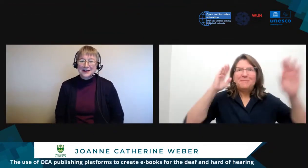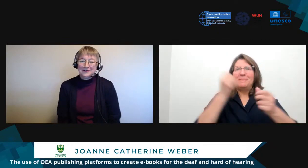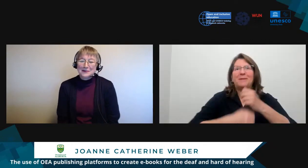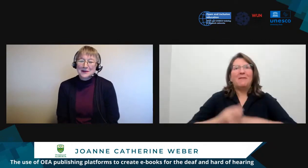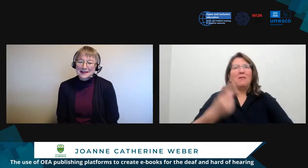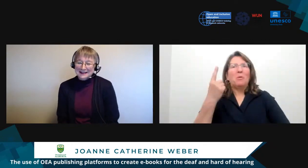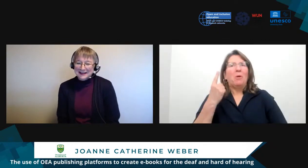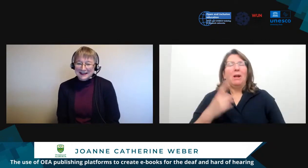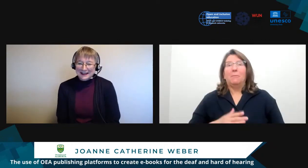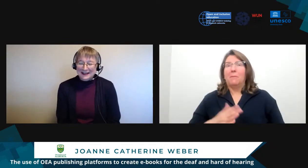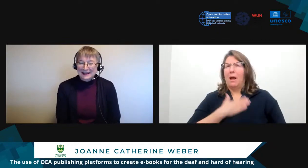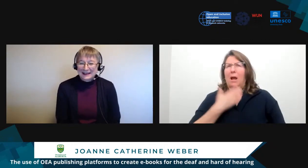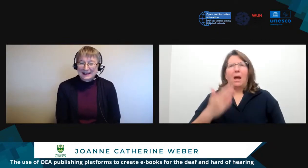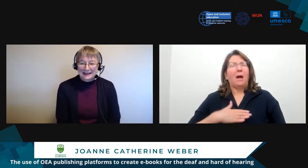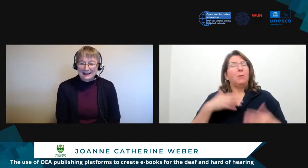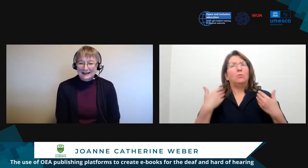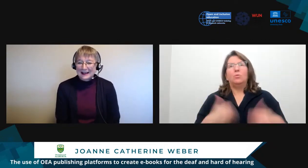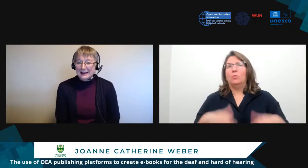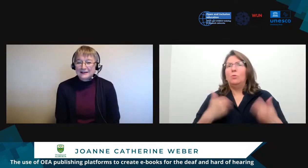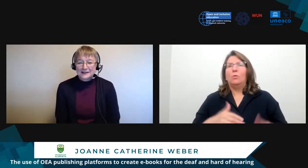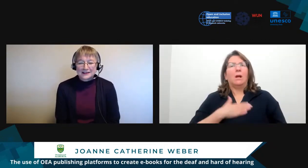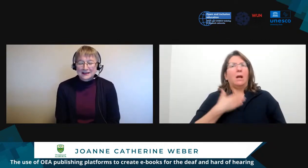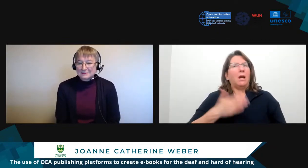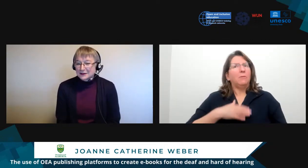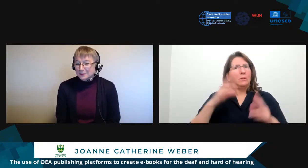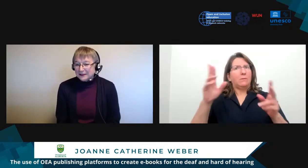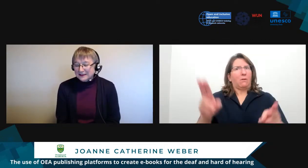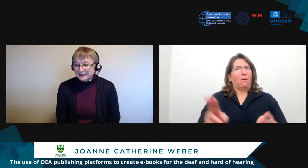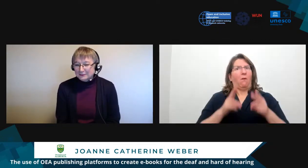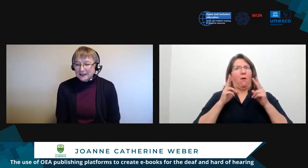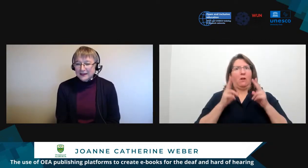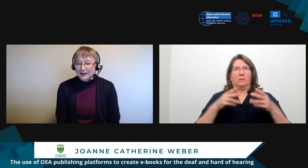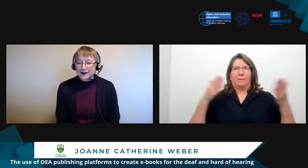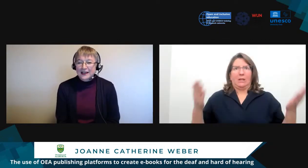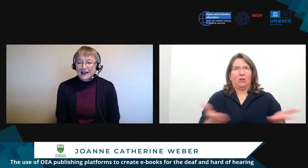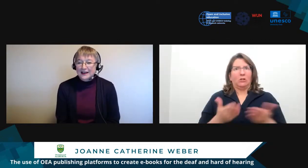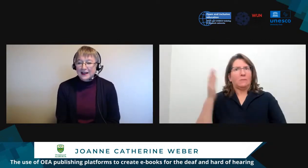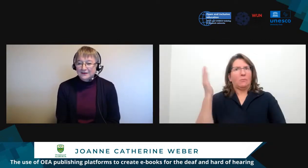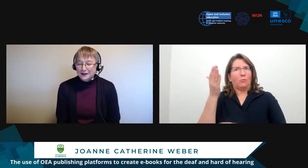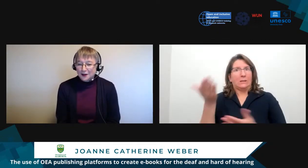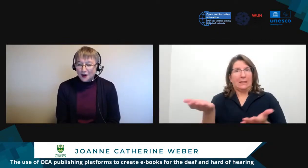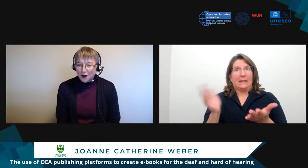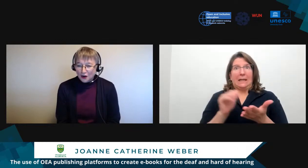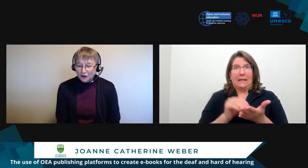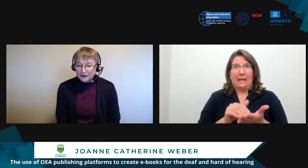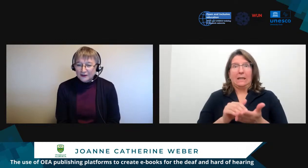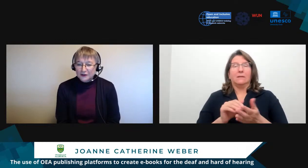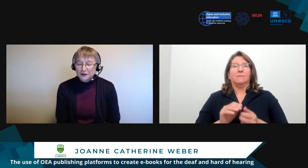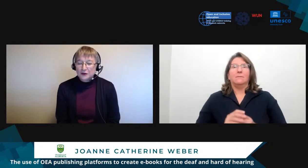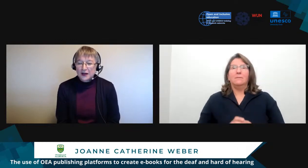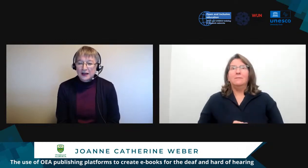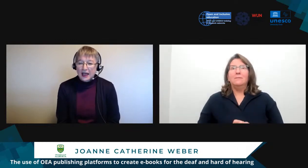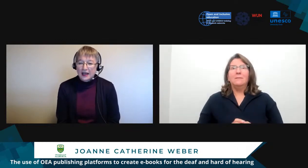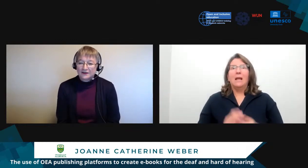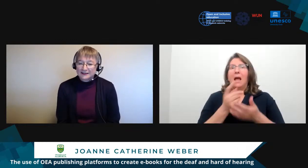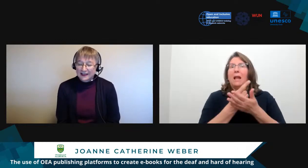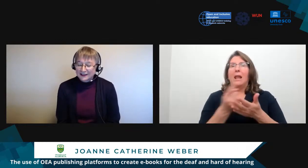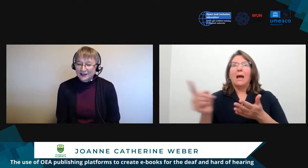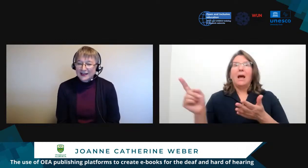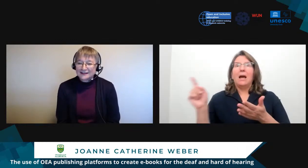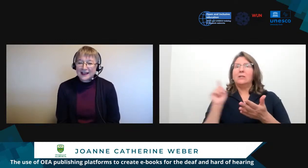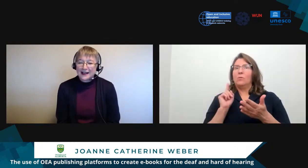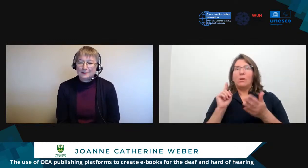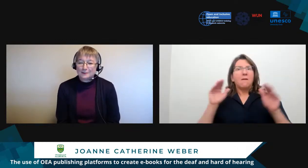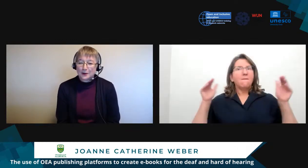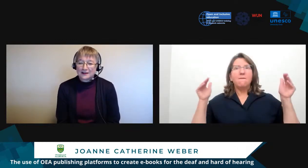Thank you, everyone. I just am so pleased to be here again. I feel honored to have a